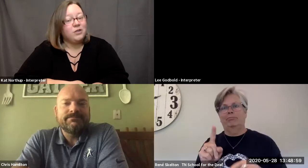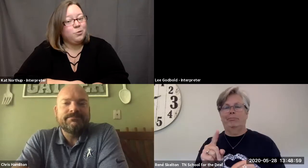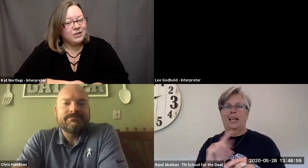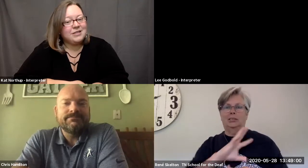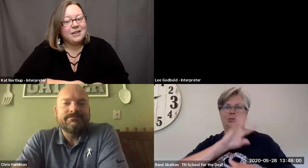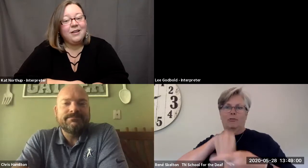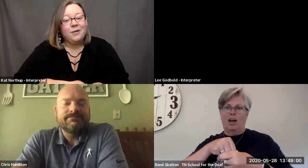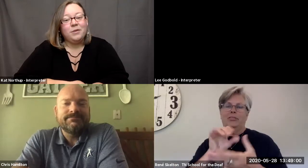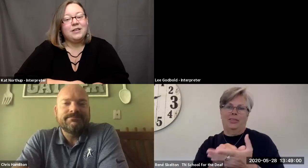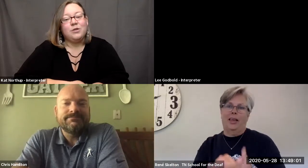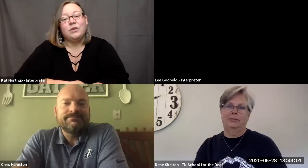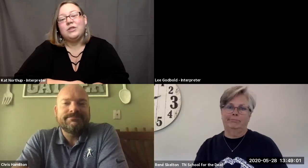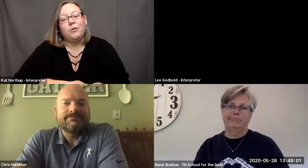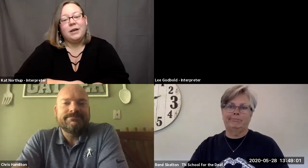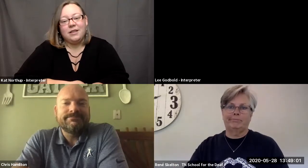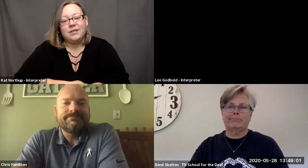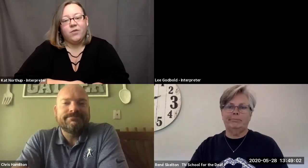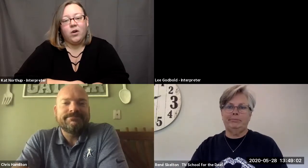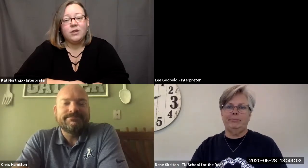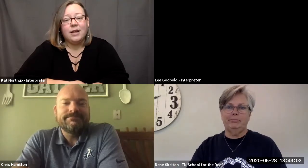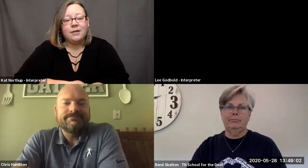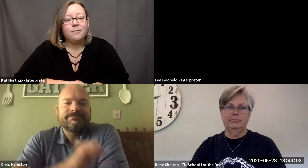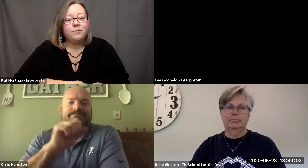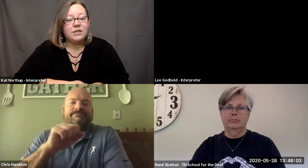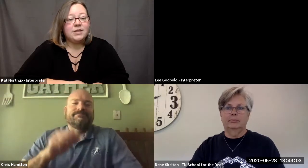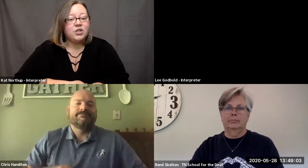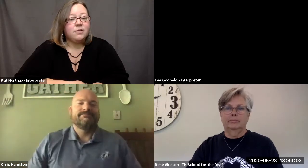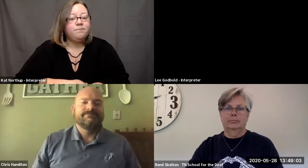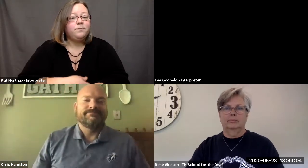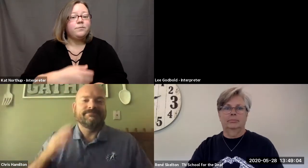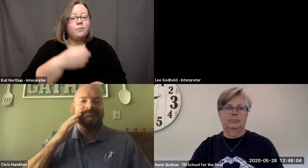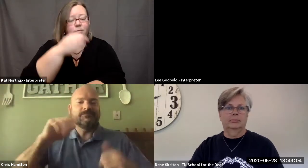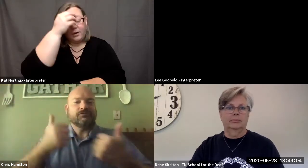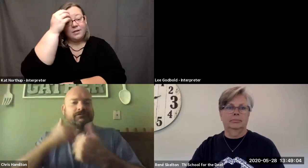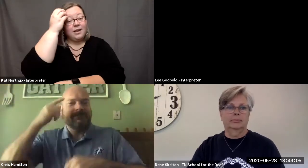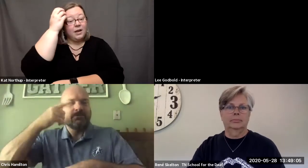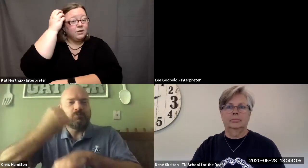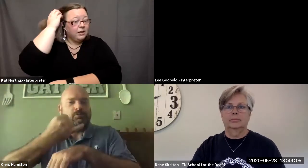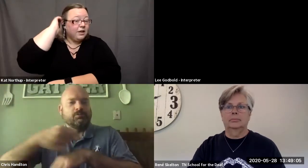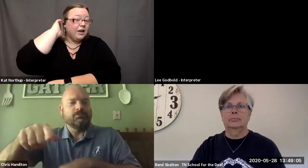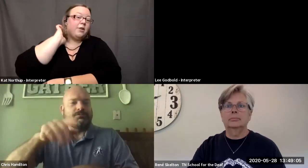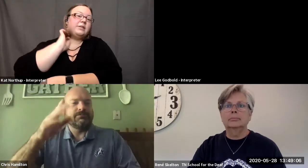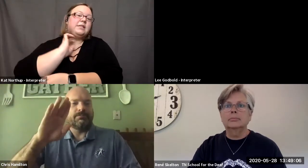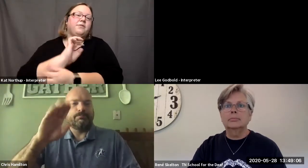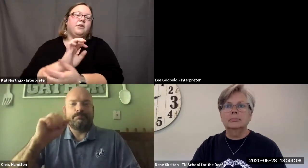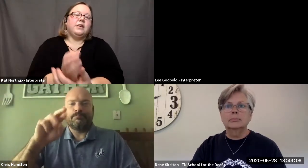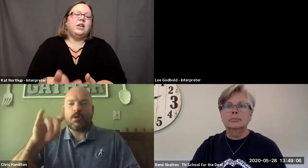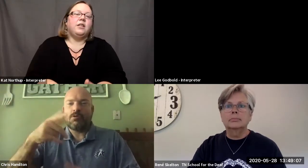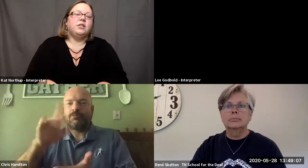sports, because there were so many things involved in that decision. Yeah. Yeah, I know it's definitely a challenge